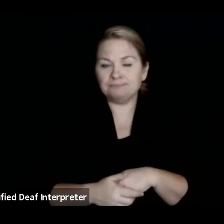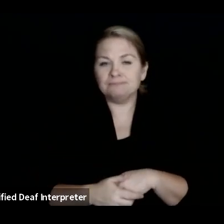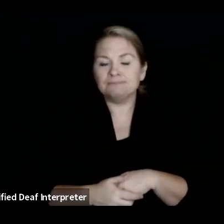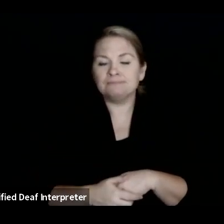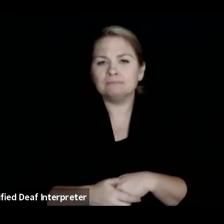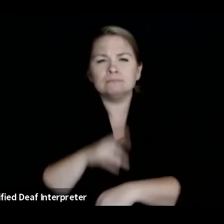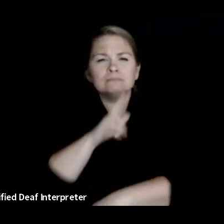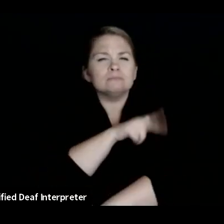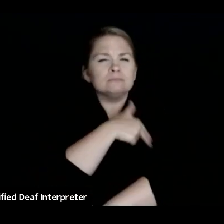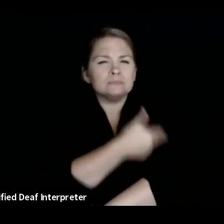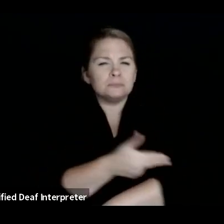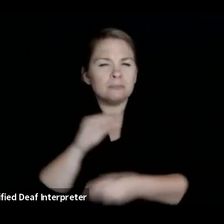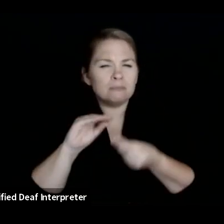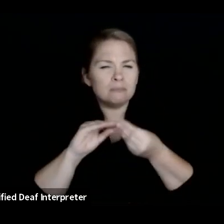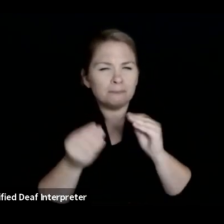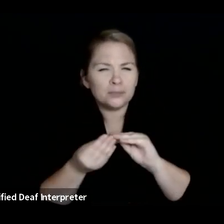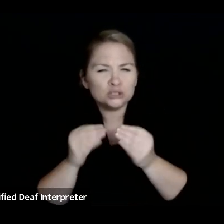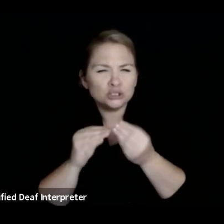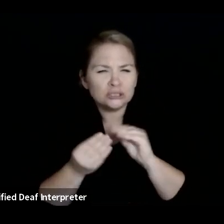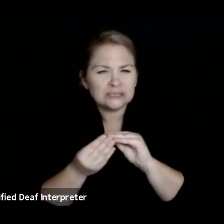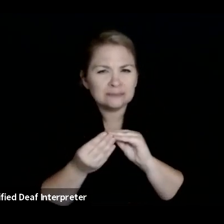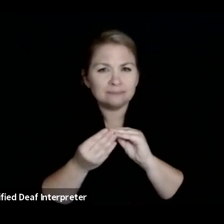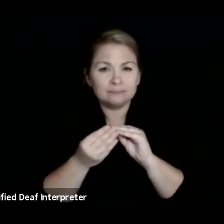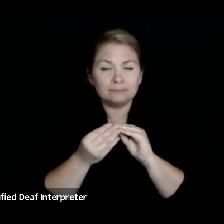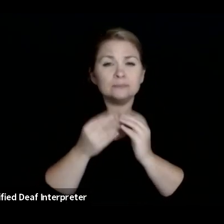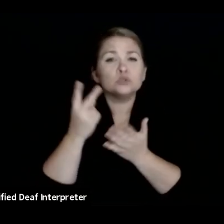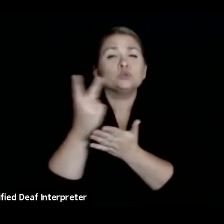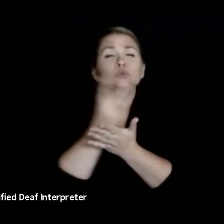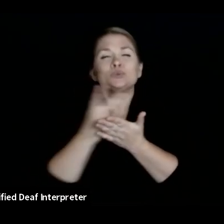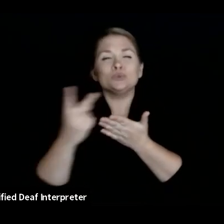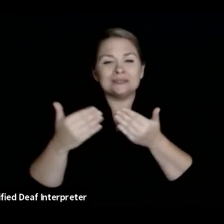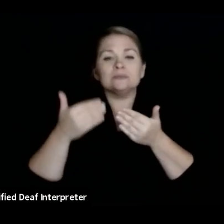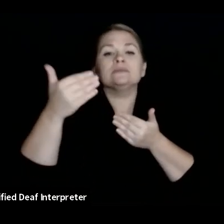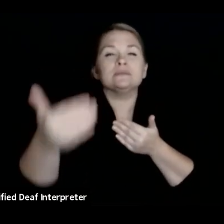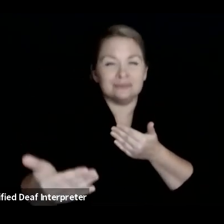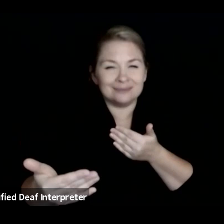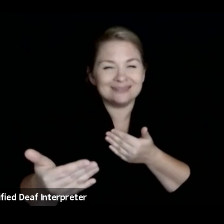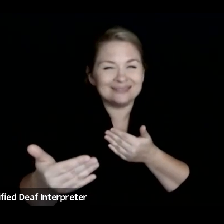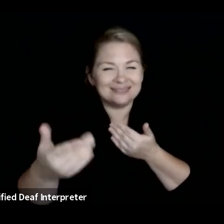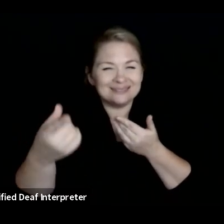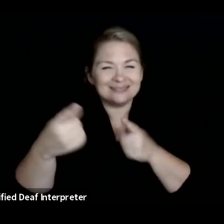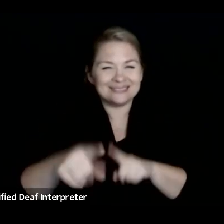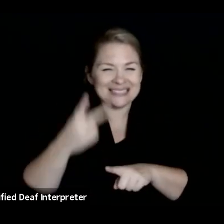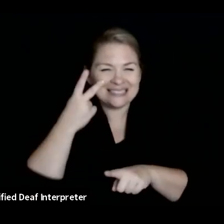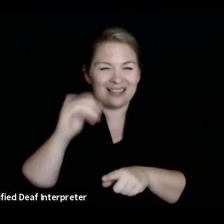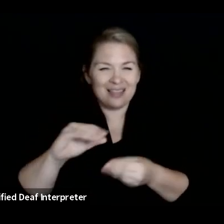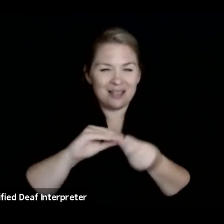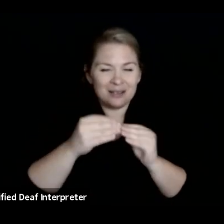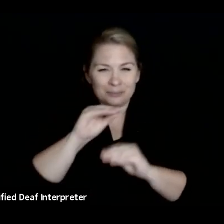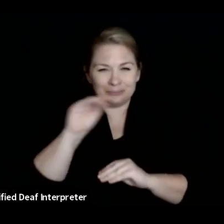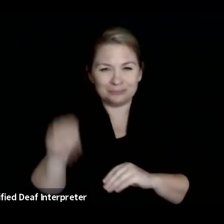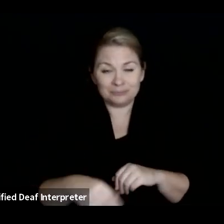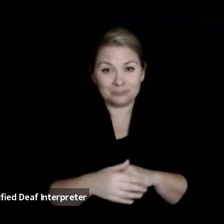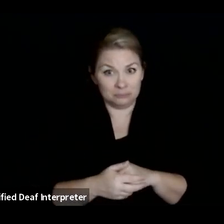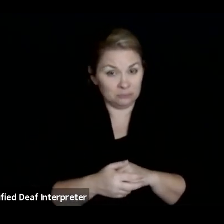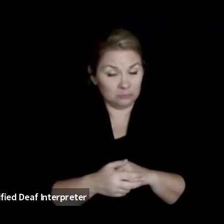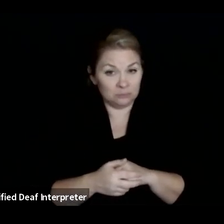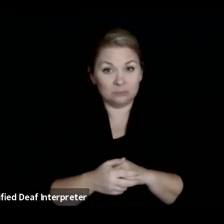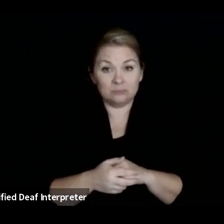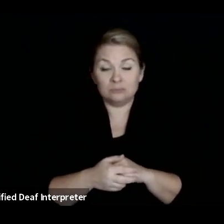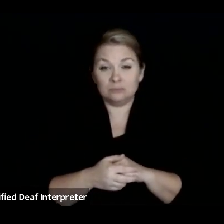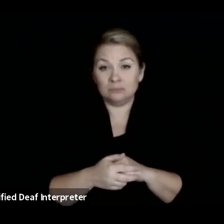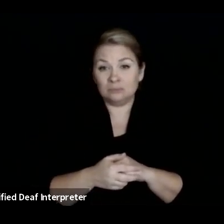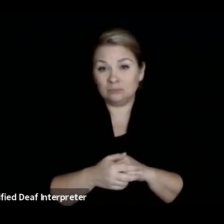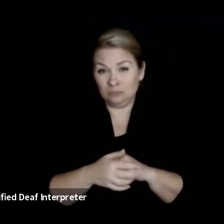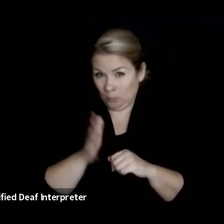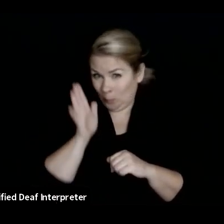the blip that we've seen in the last couple of days, does it seem like the tail end of the rising cases, a trend that we're going to see into the future, or is this just a